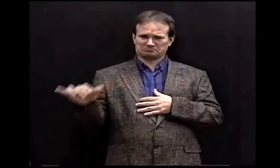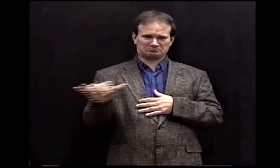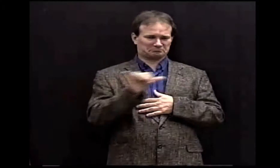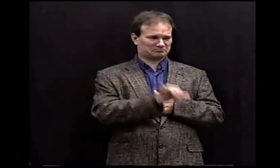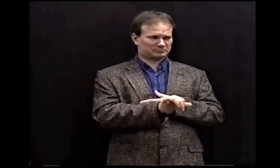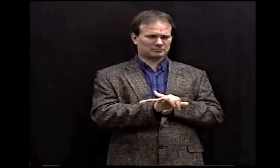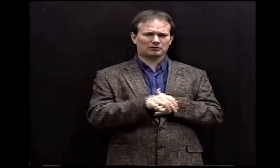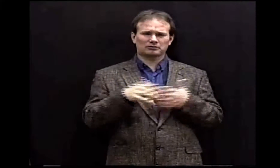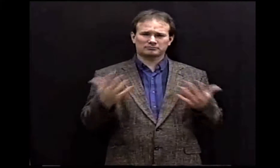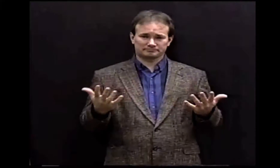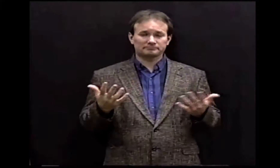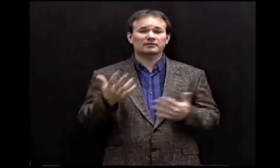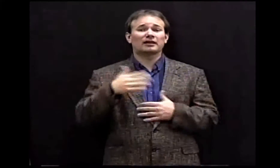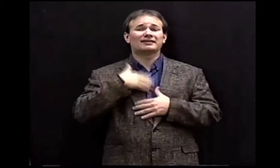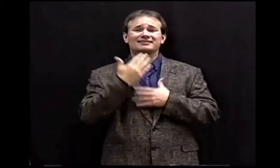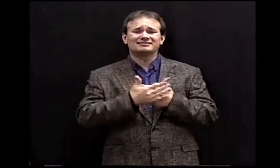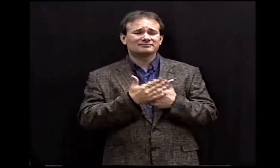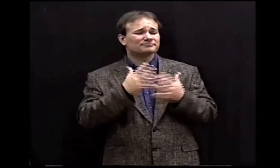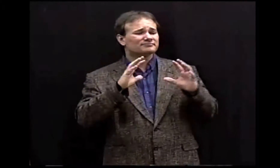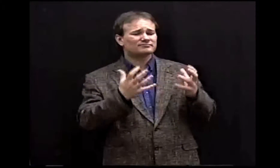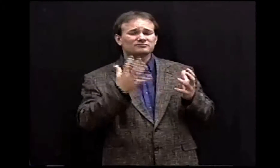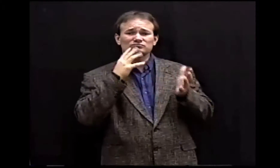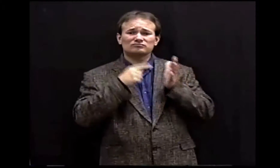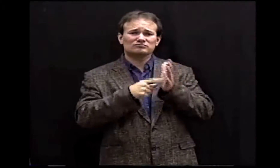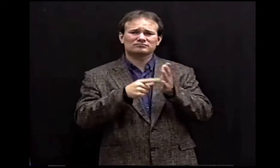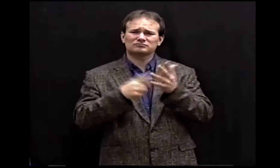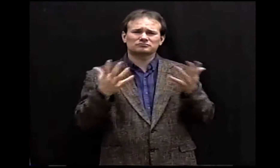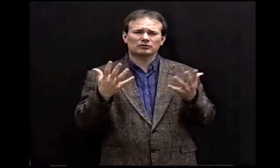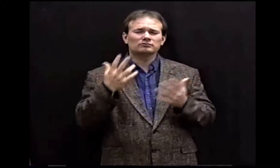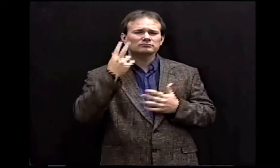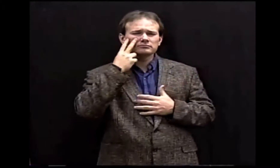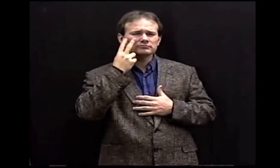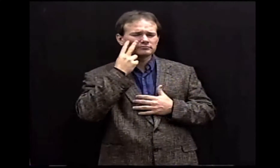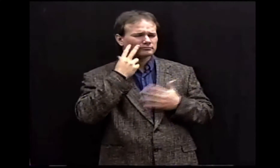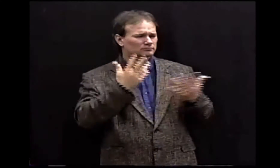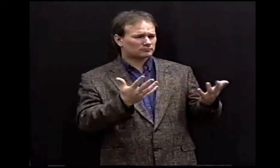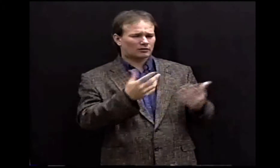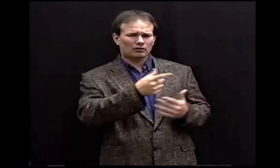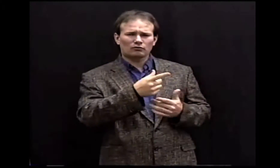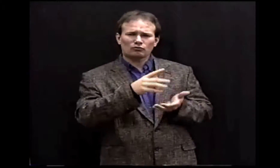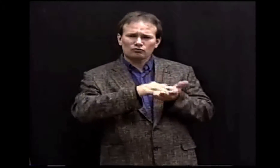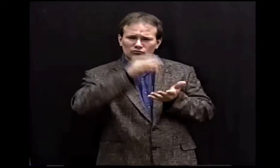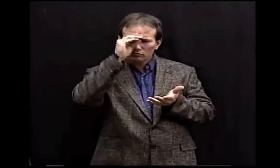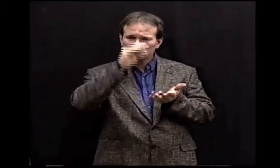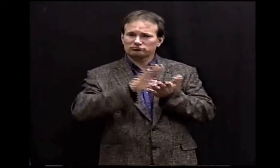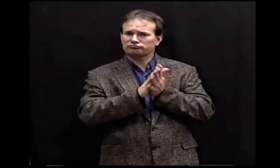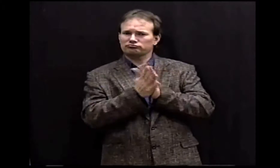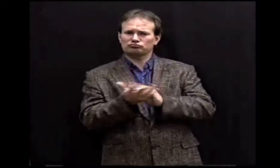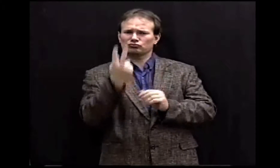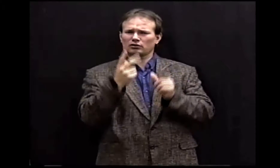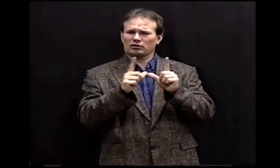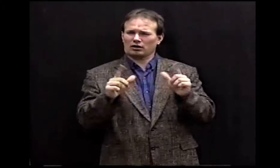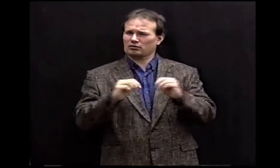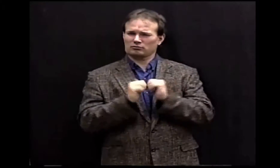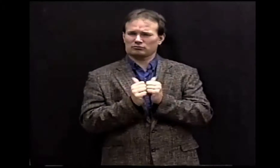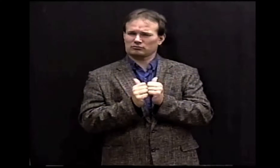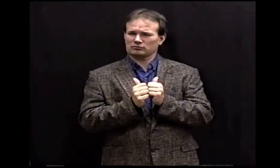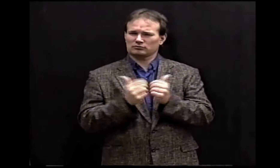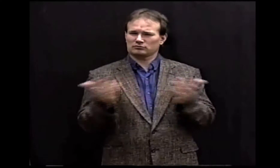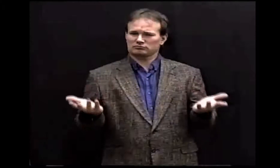that bilingualism is being able to easily transition between two languages. Next, we will see each group describe how they learn to be bilingual.